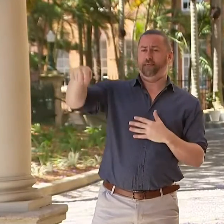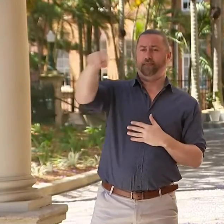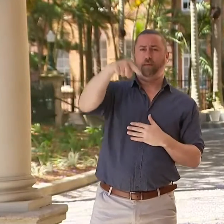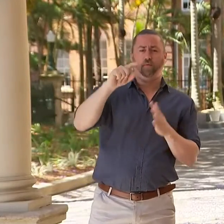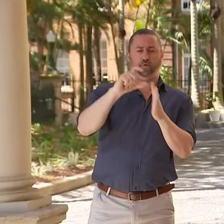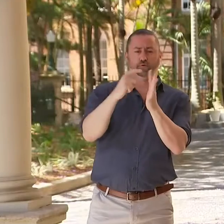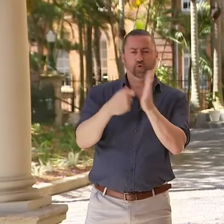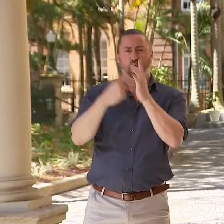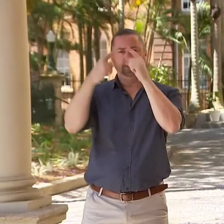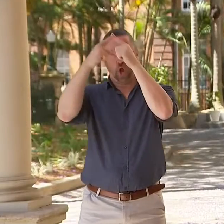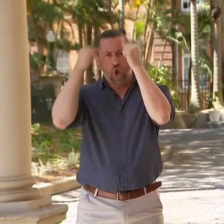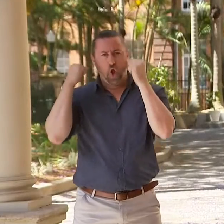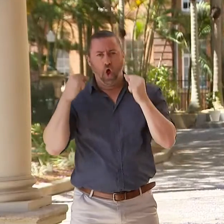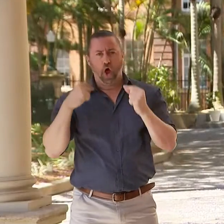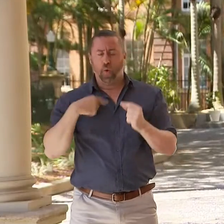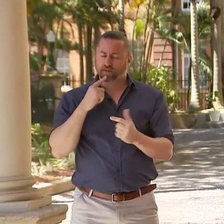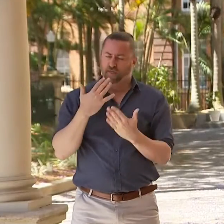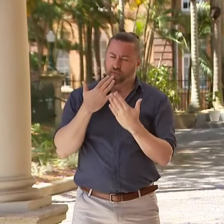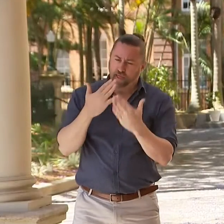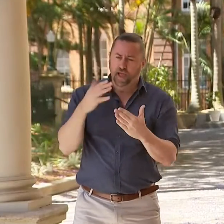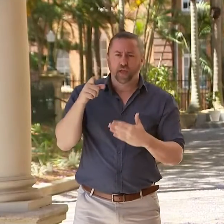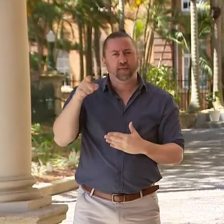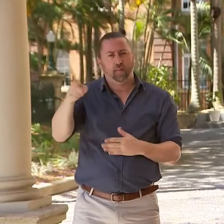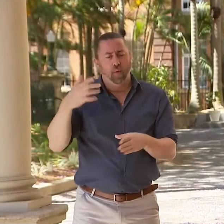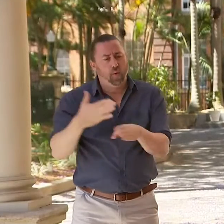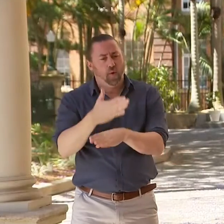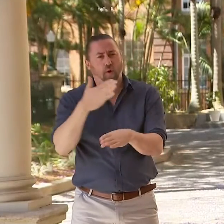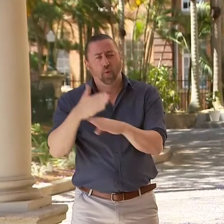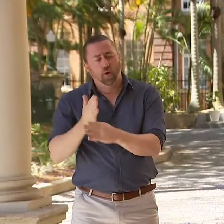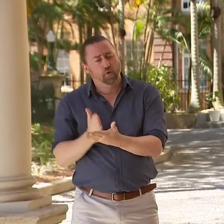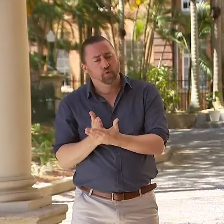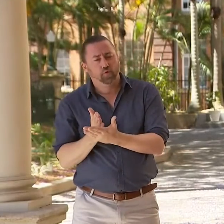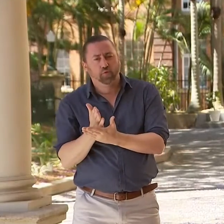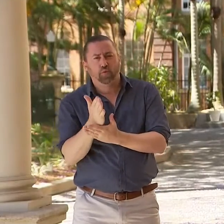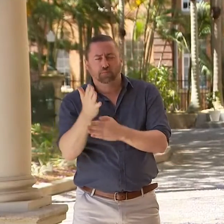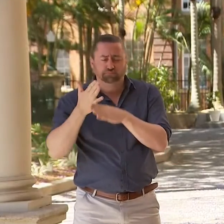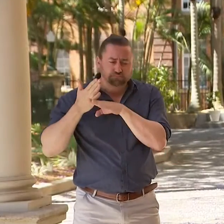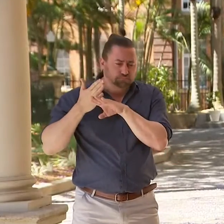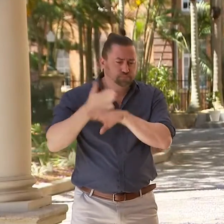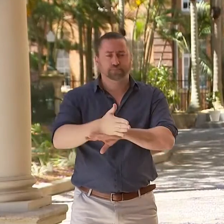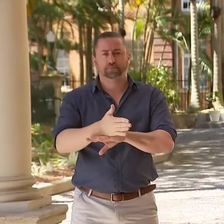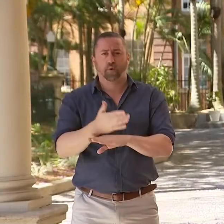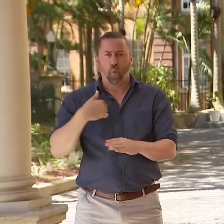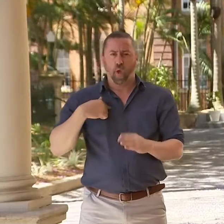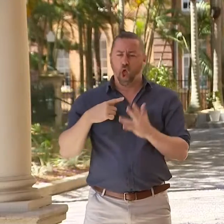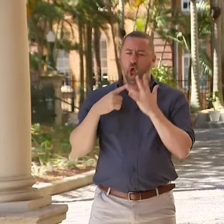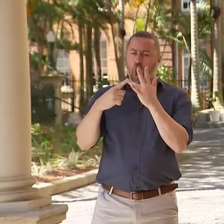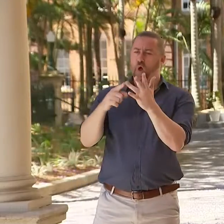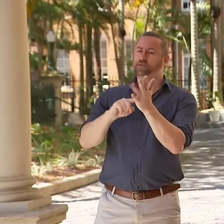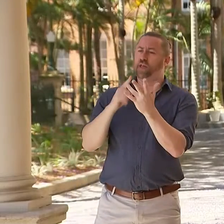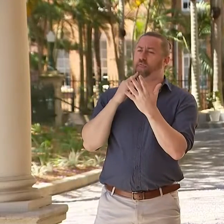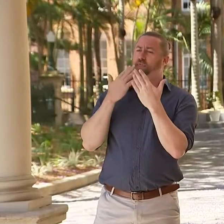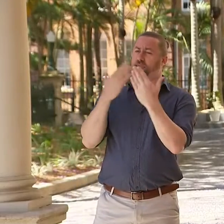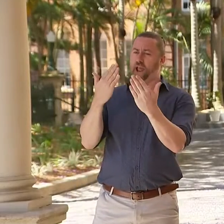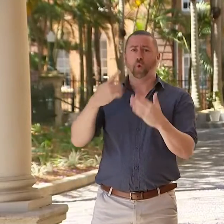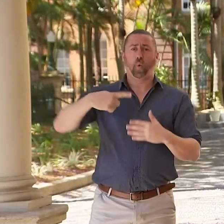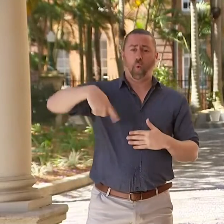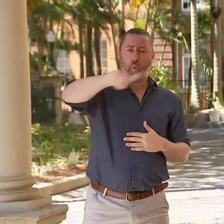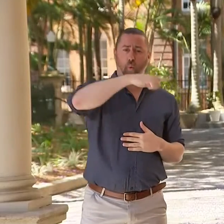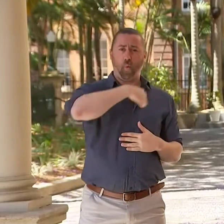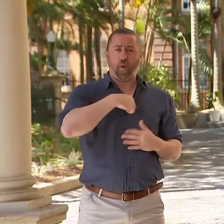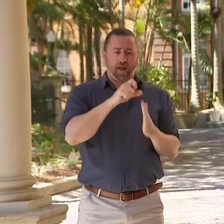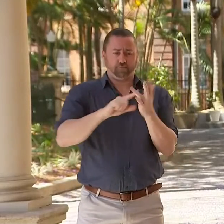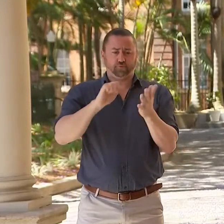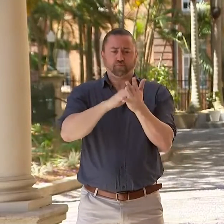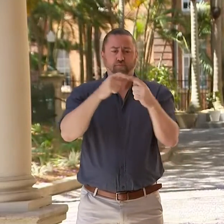to do the best we can to manage those impacts and to be prepared, to know what to expect. And